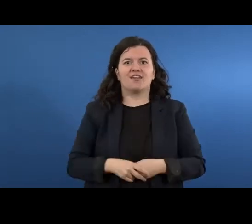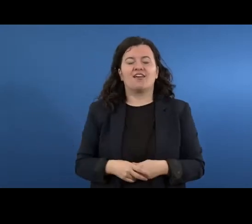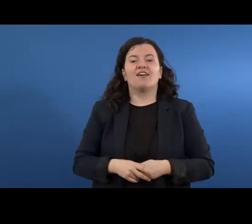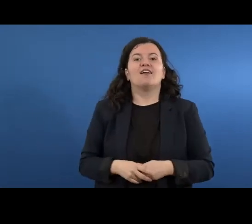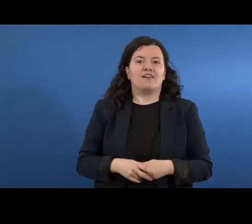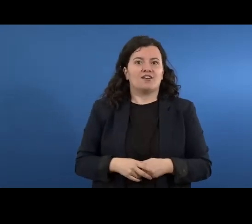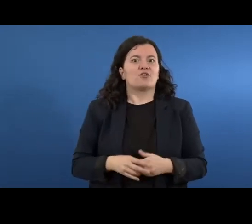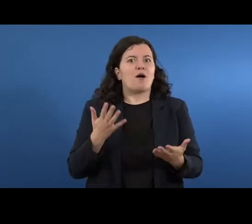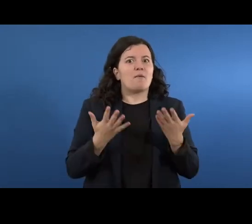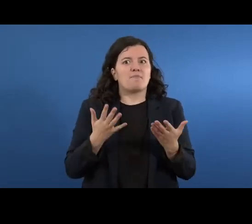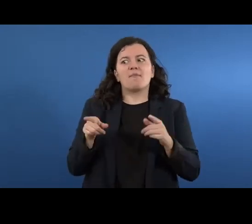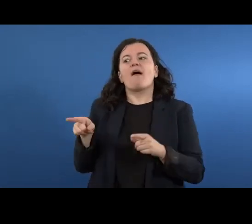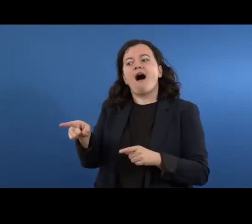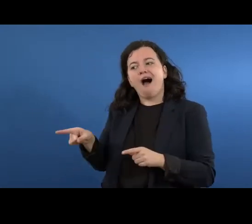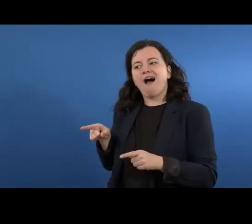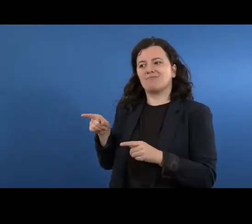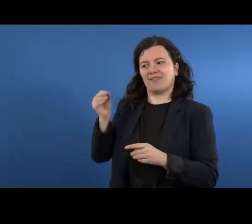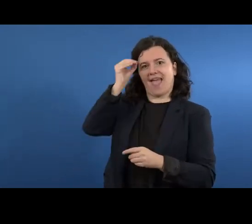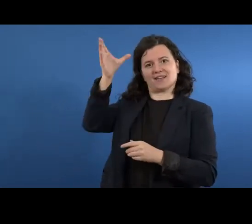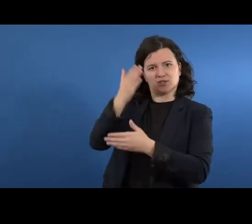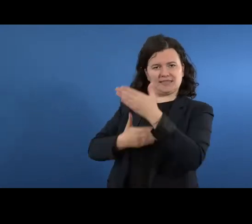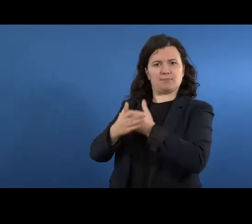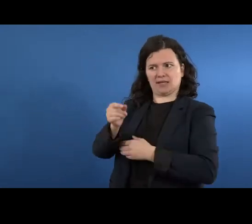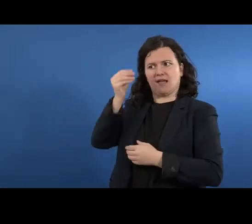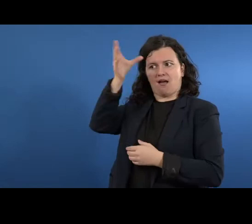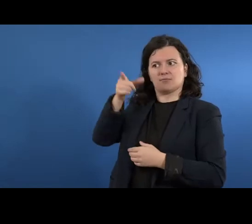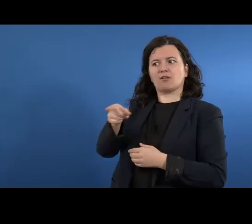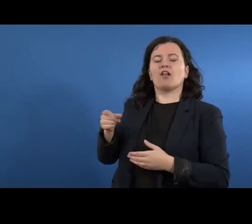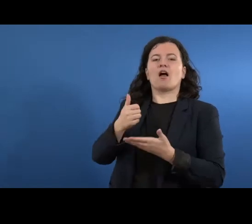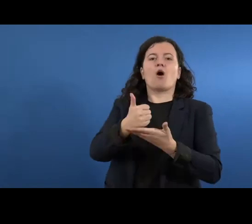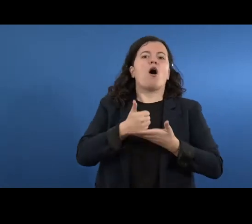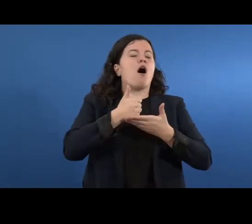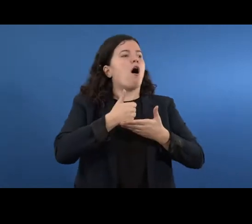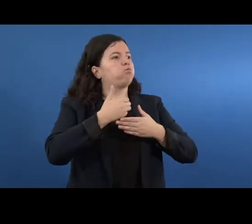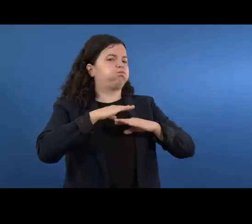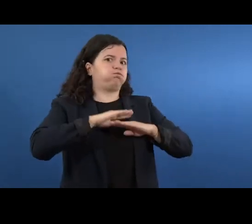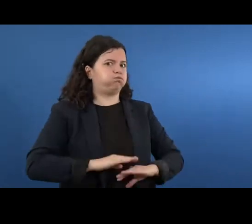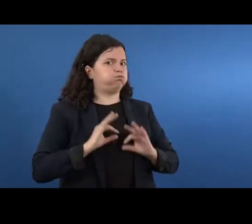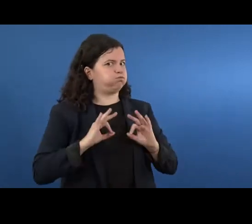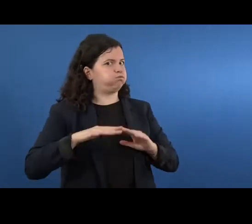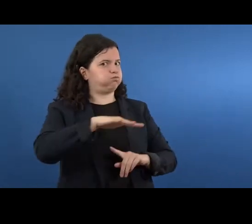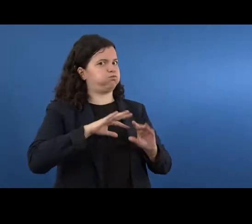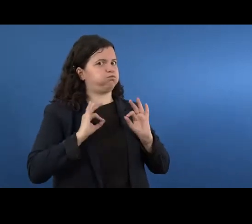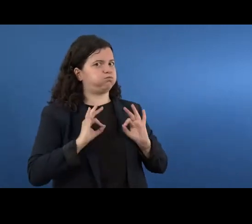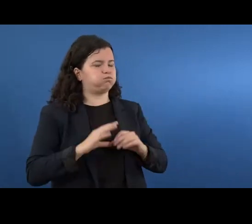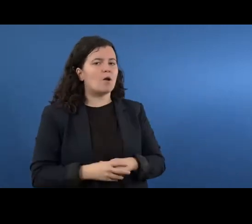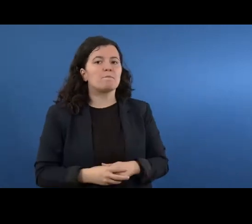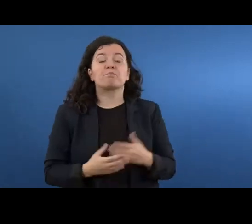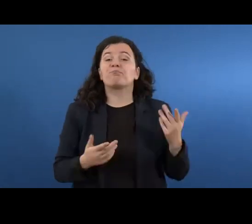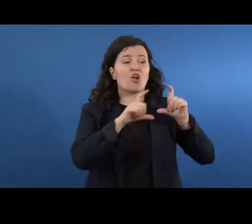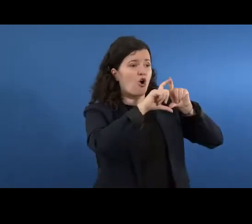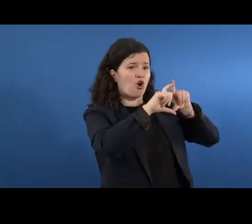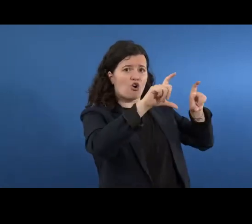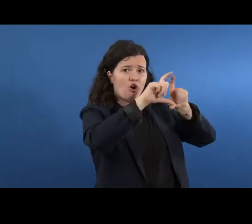professionals with disabilities. Still, I think that even companies and organizations that